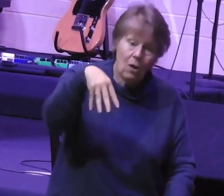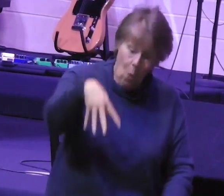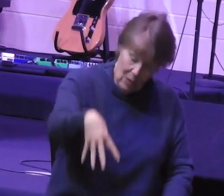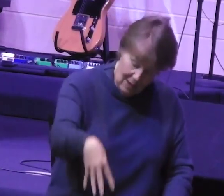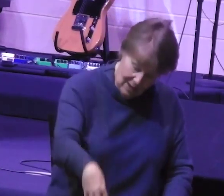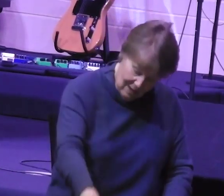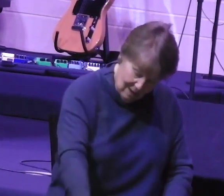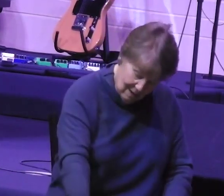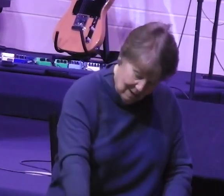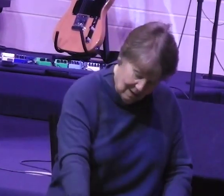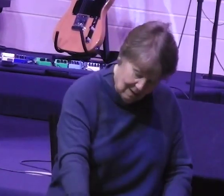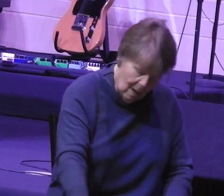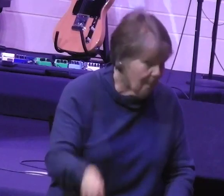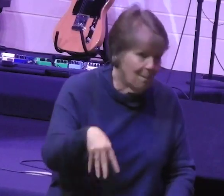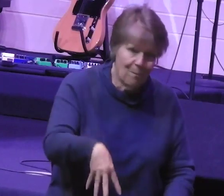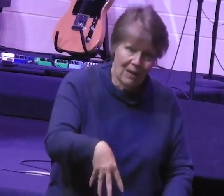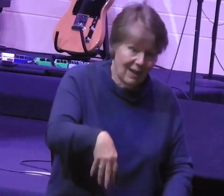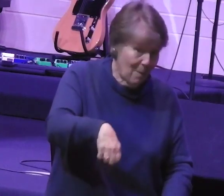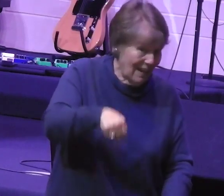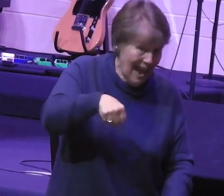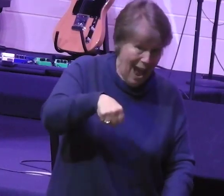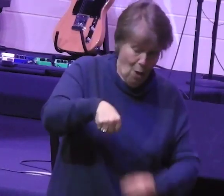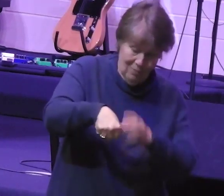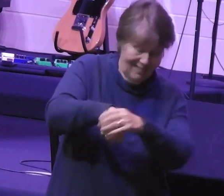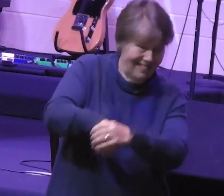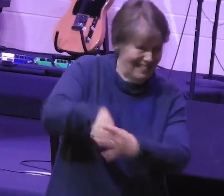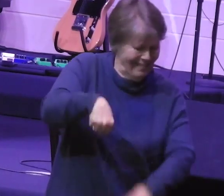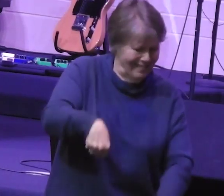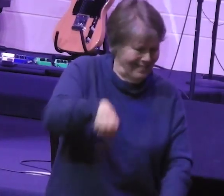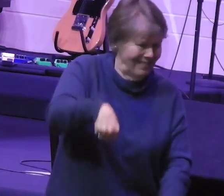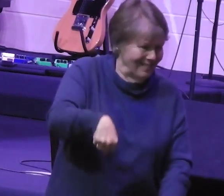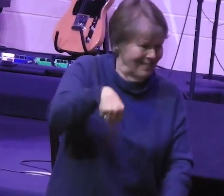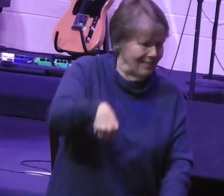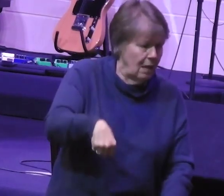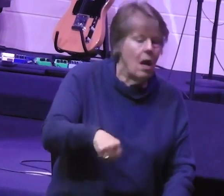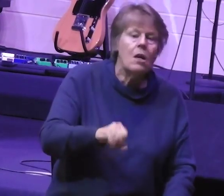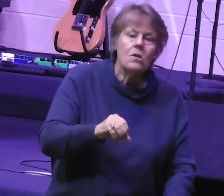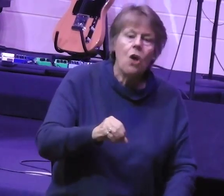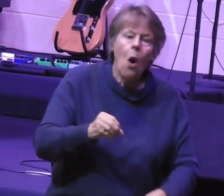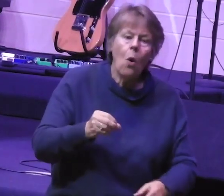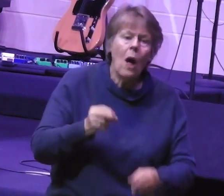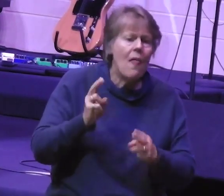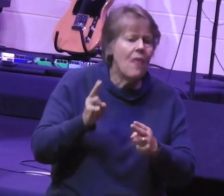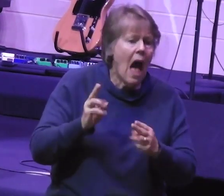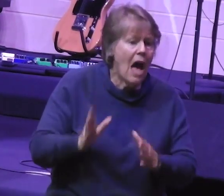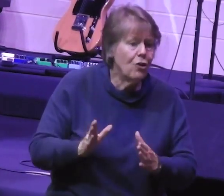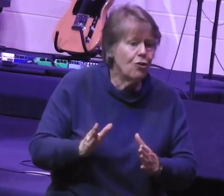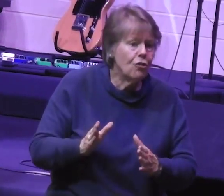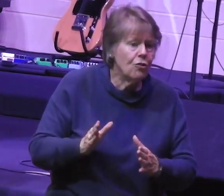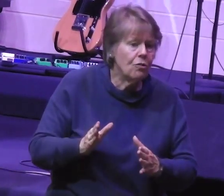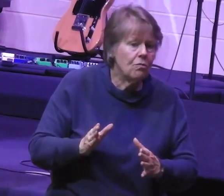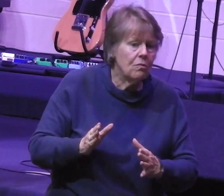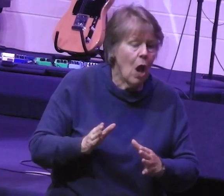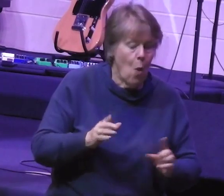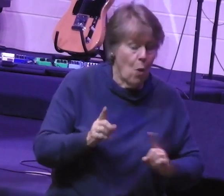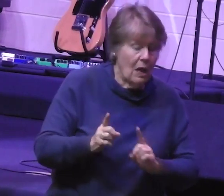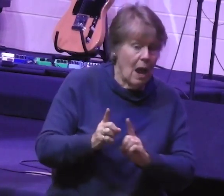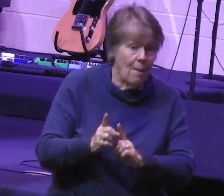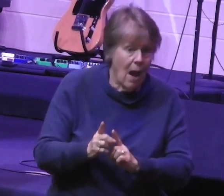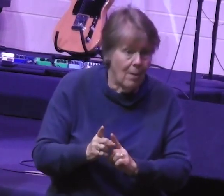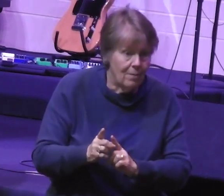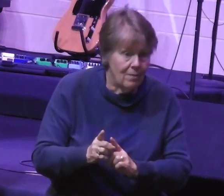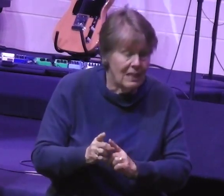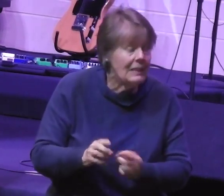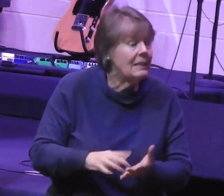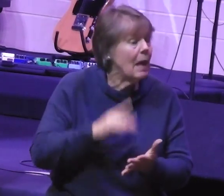doesn't get out of the jar. And the poachers would come up, and sometimes they'd leave the traps for days, and they'd find the